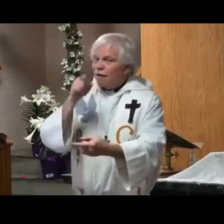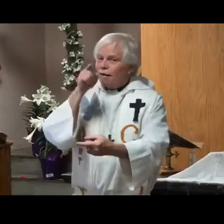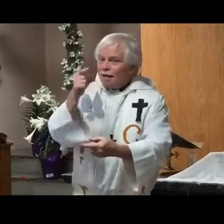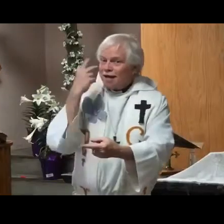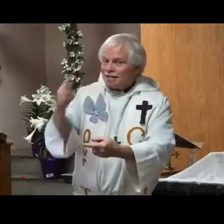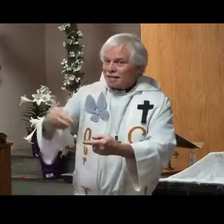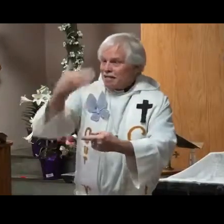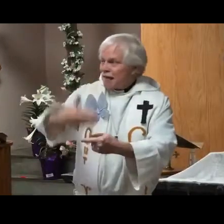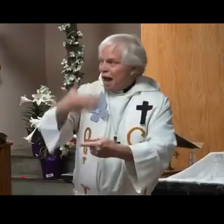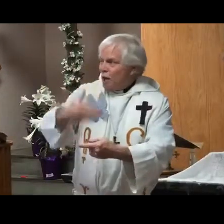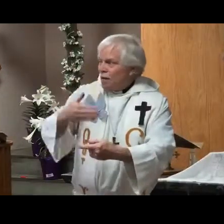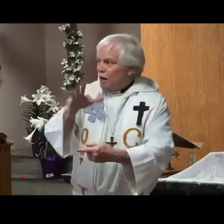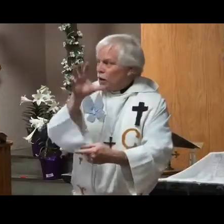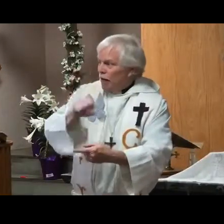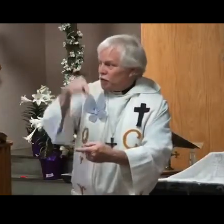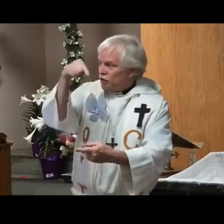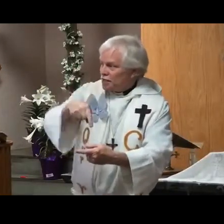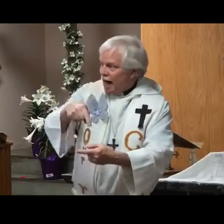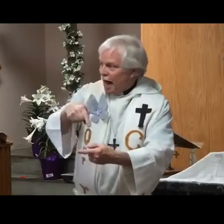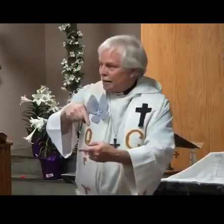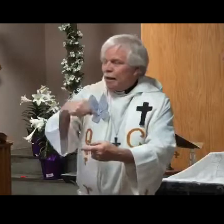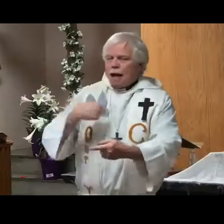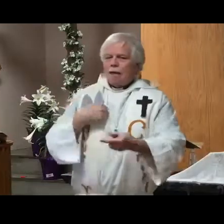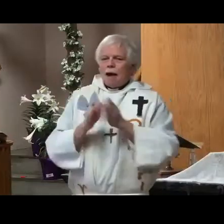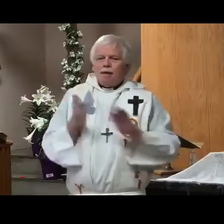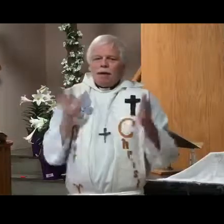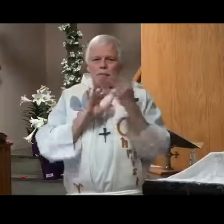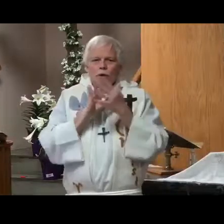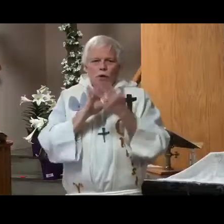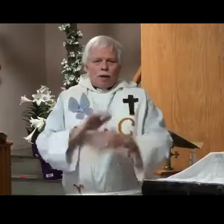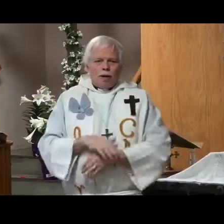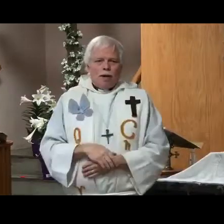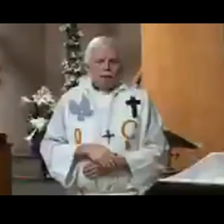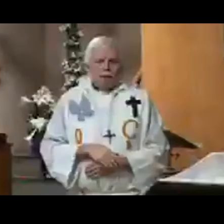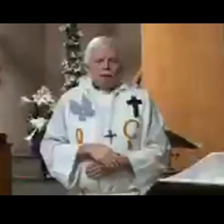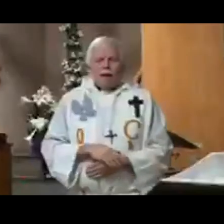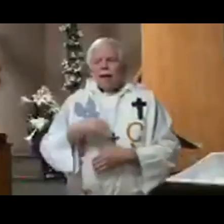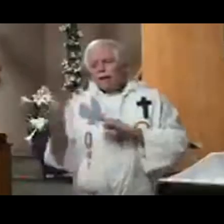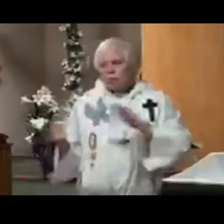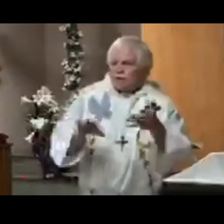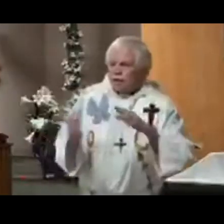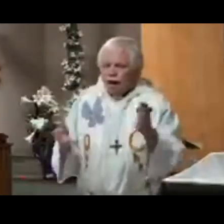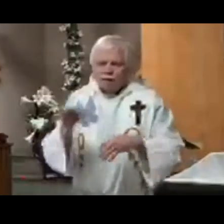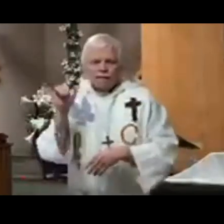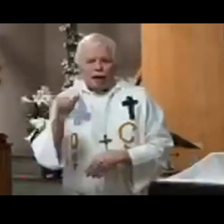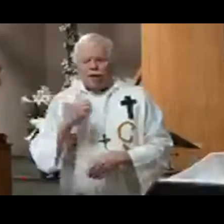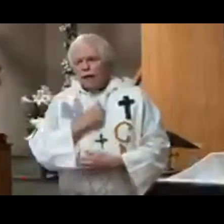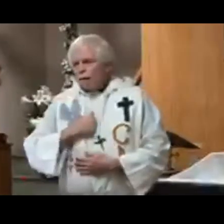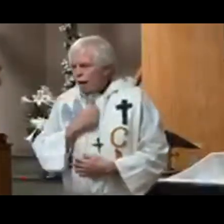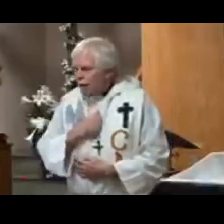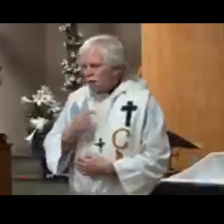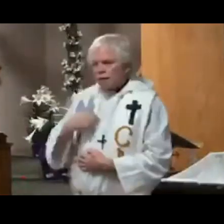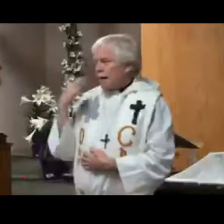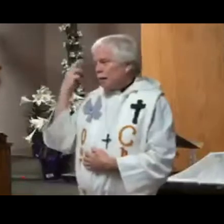this, it sees that out here, catches that, and I become blurry. And it goes in and out like that,